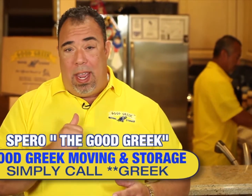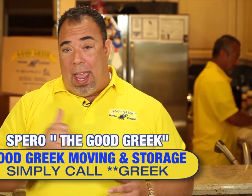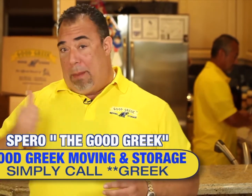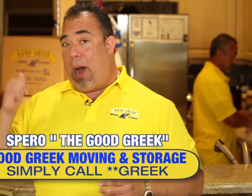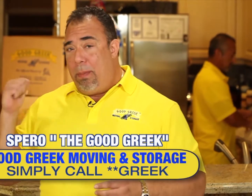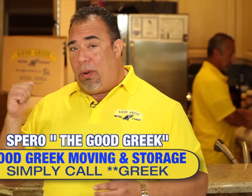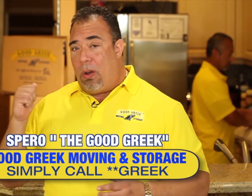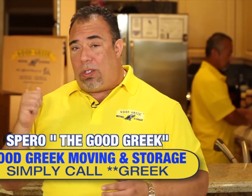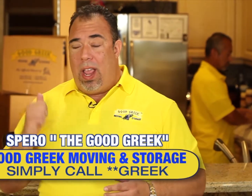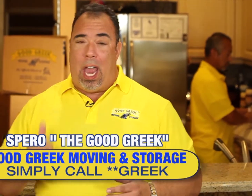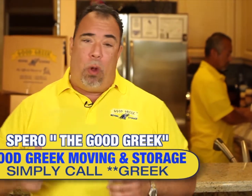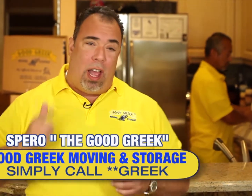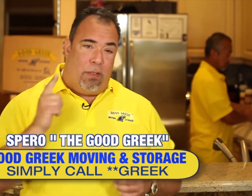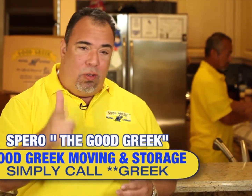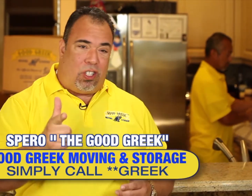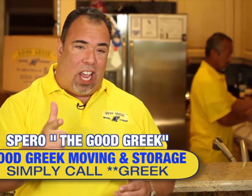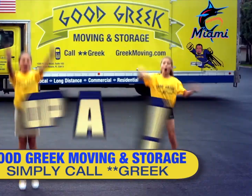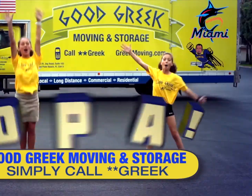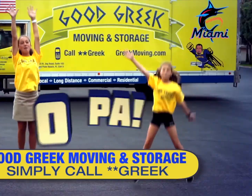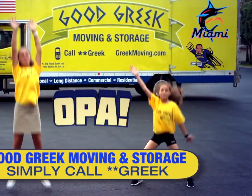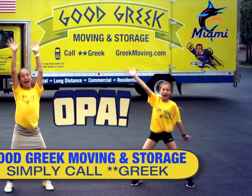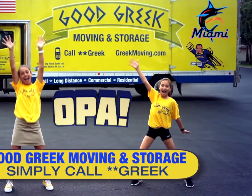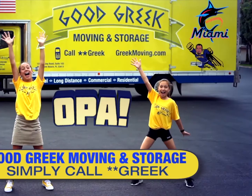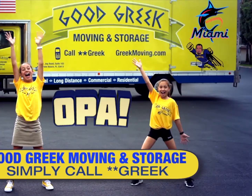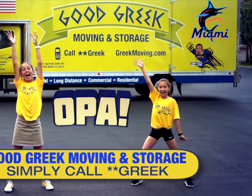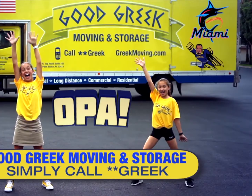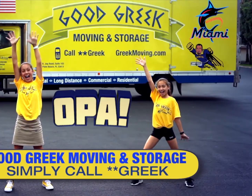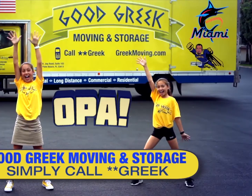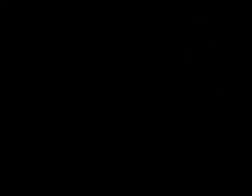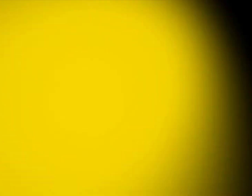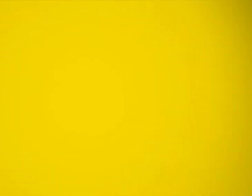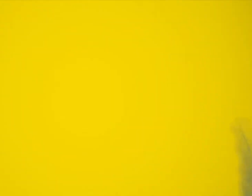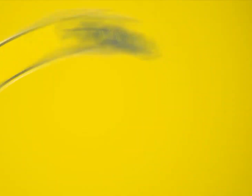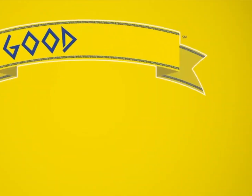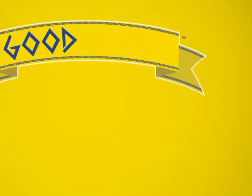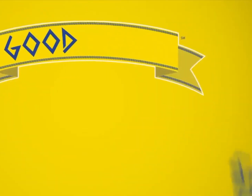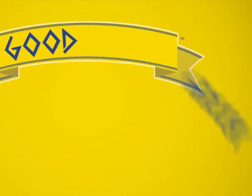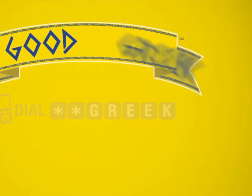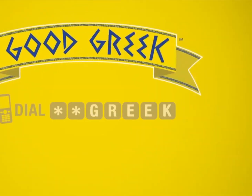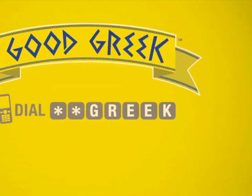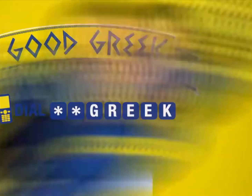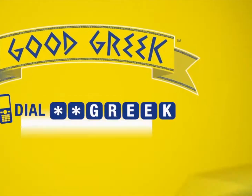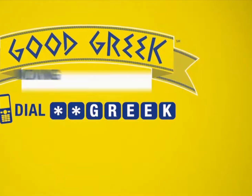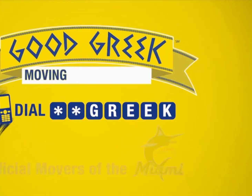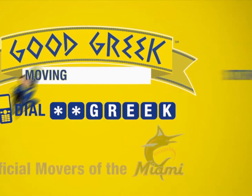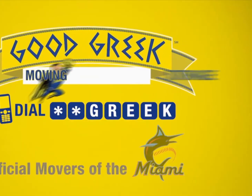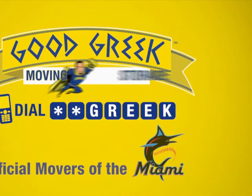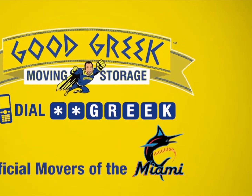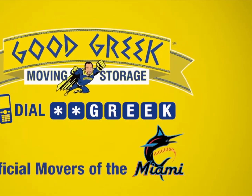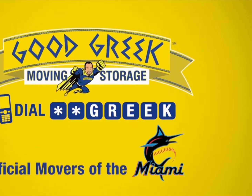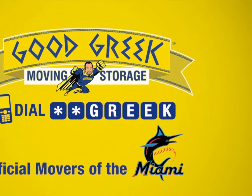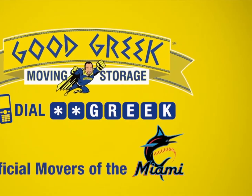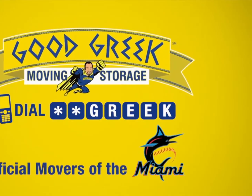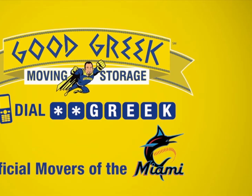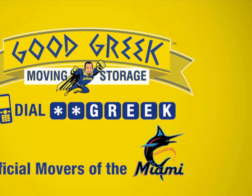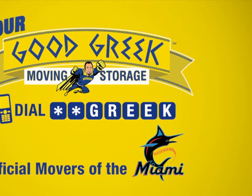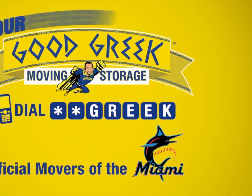and my pros, and we'll have you saying... Opa! Call Star Star Greek. Good Greek, moving in storage. Your